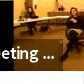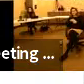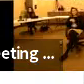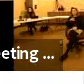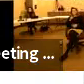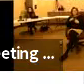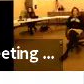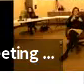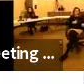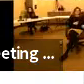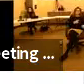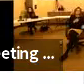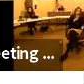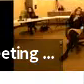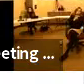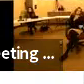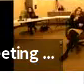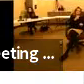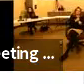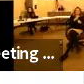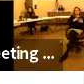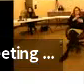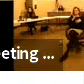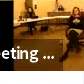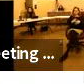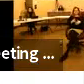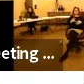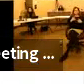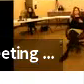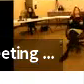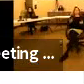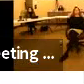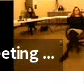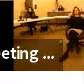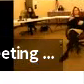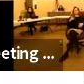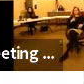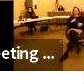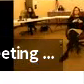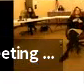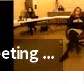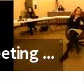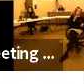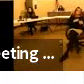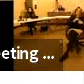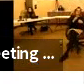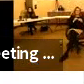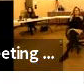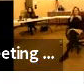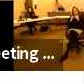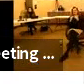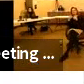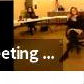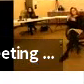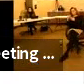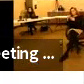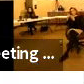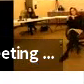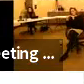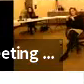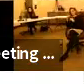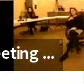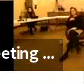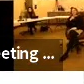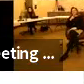doing that, it would have been a 2 or 3 year project. It would have been an undertaking, and sometimes less is more. And I told that to Howard today. And I'm going to tell you